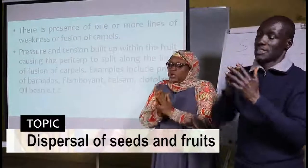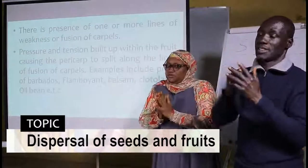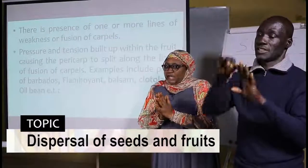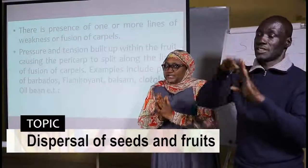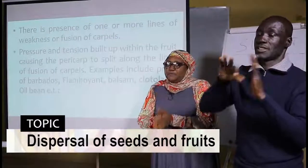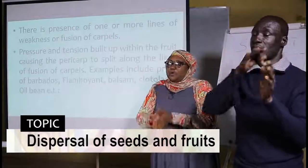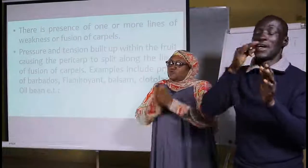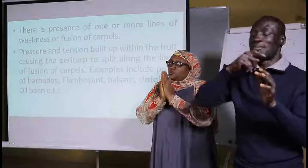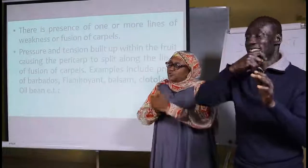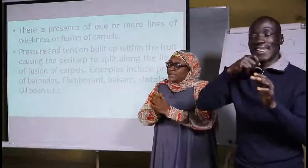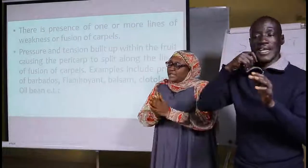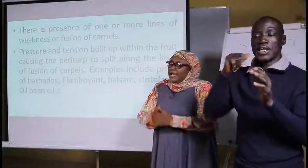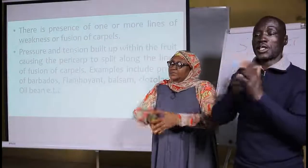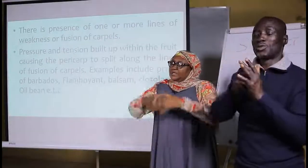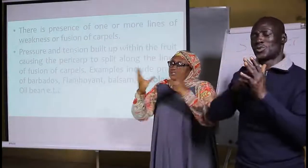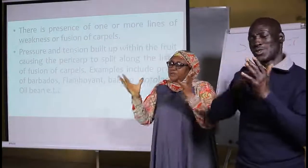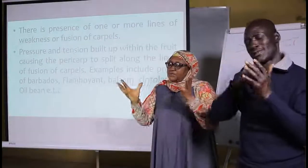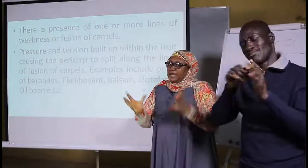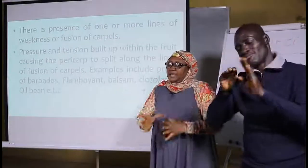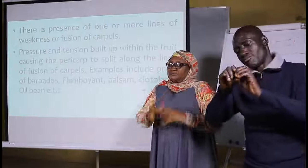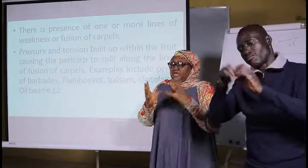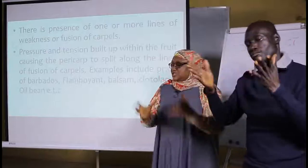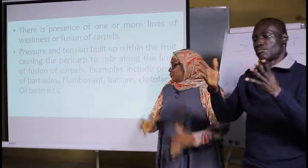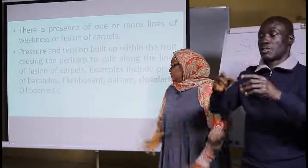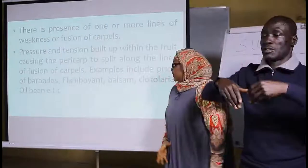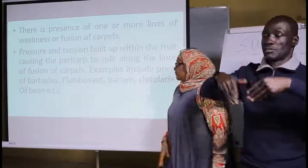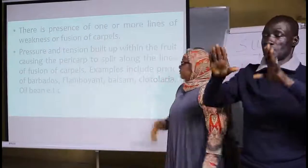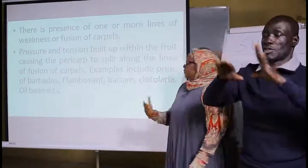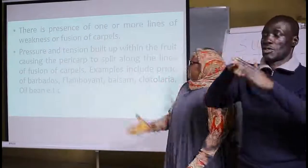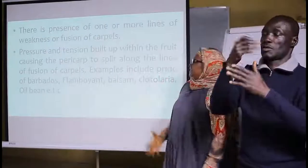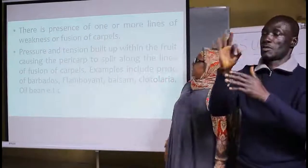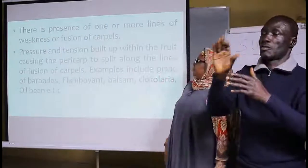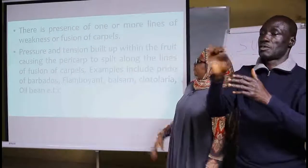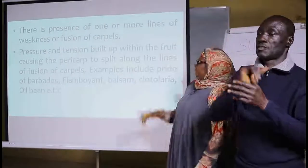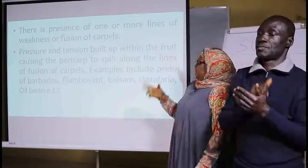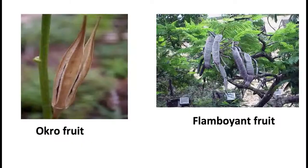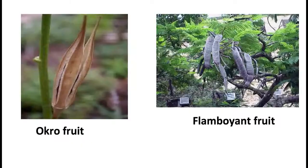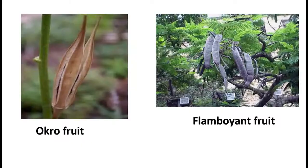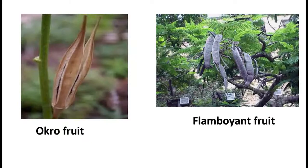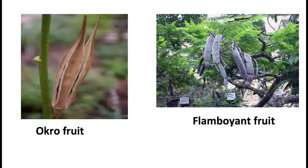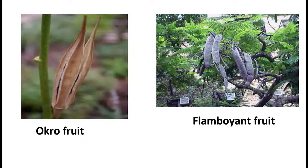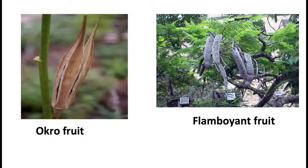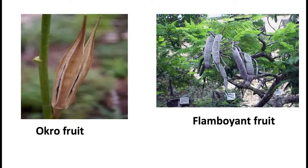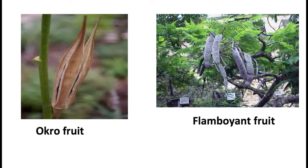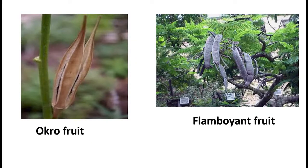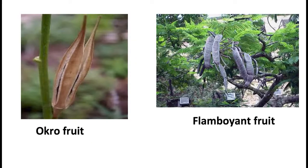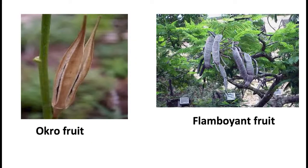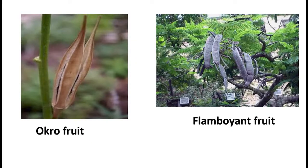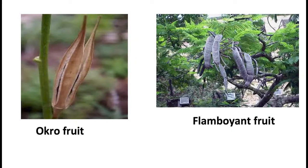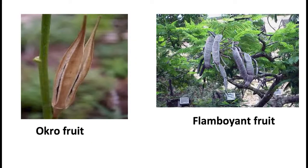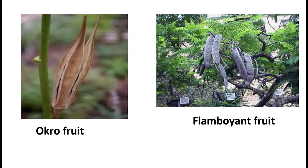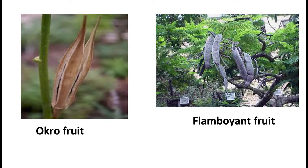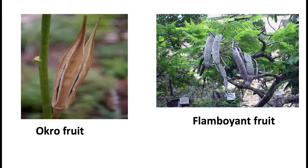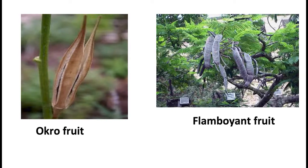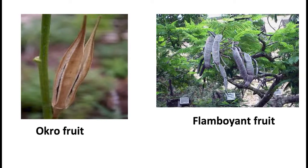it is one of the examples of those plants that are being dispersed by explosive mechanism. Okay. Those of you that